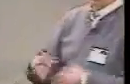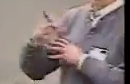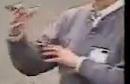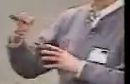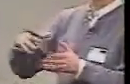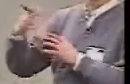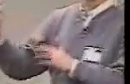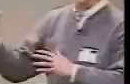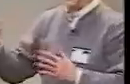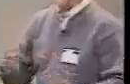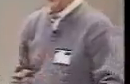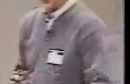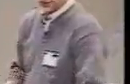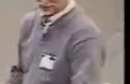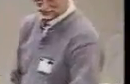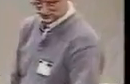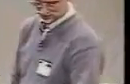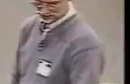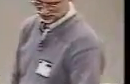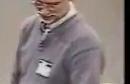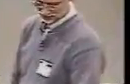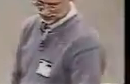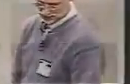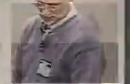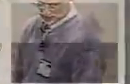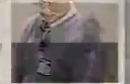So instead of talk, you have sign.